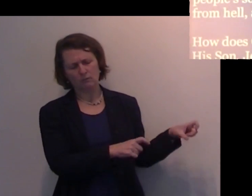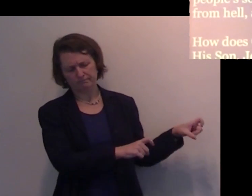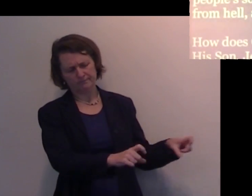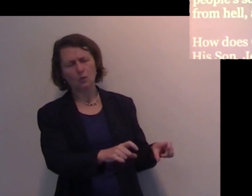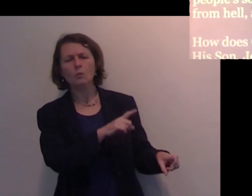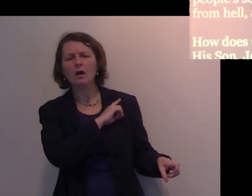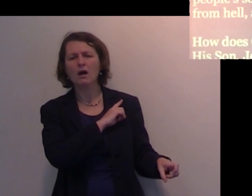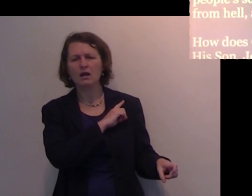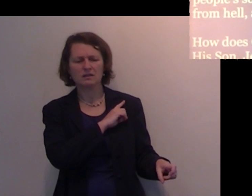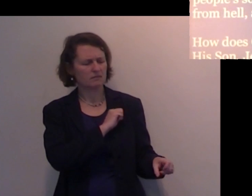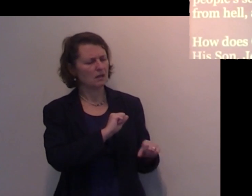souls.